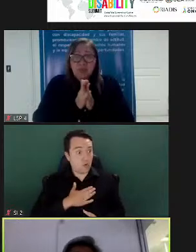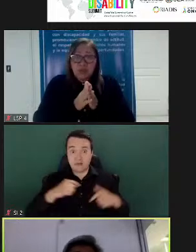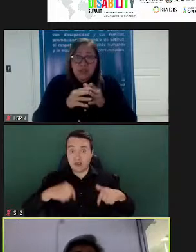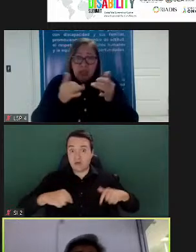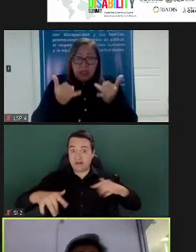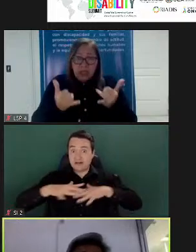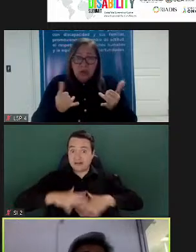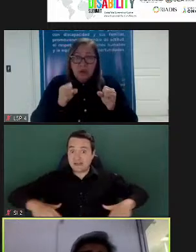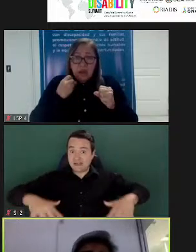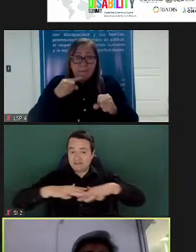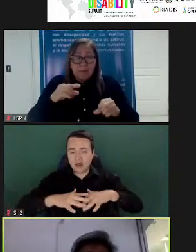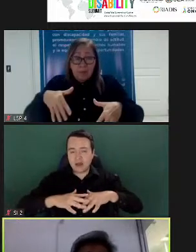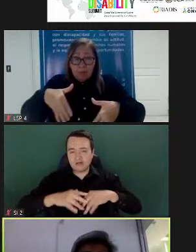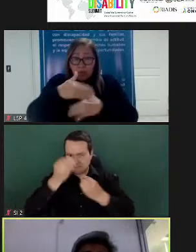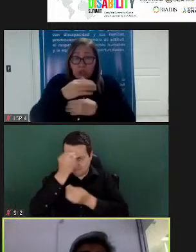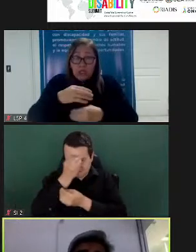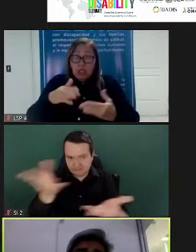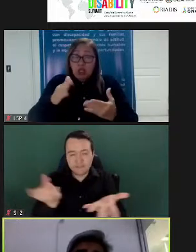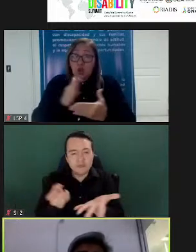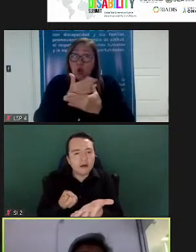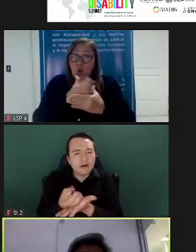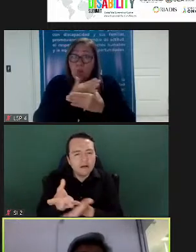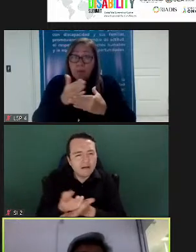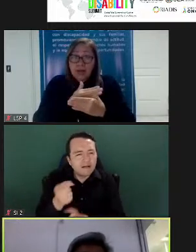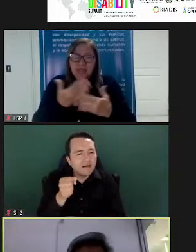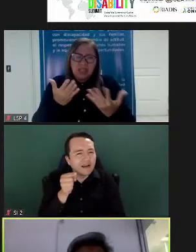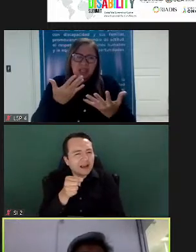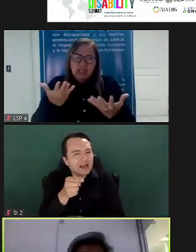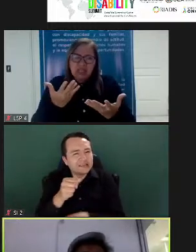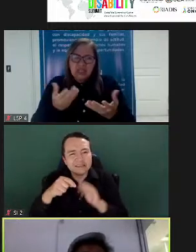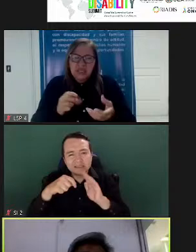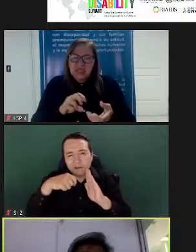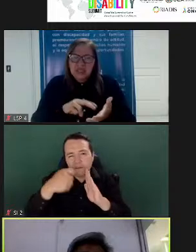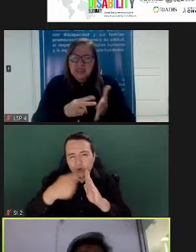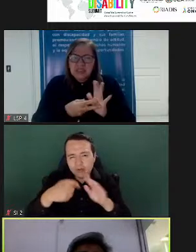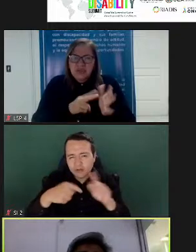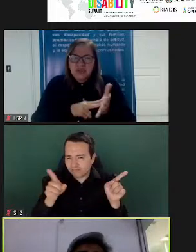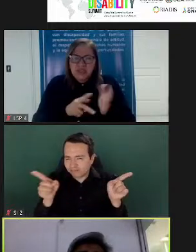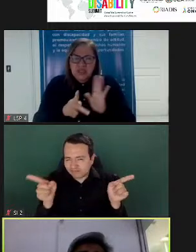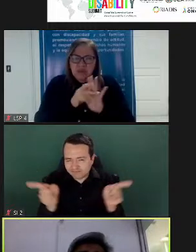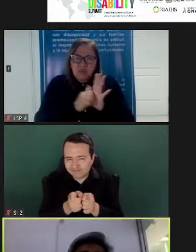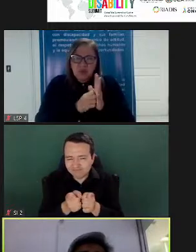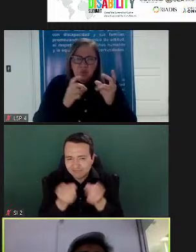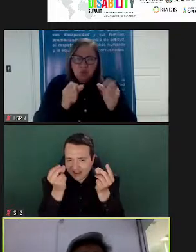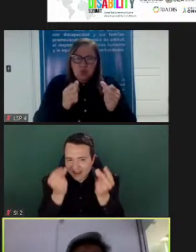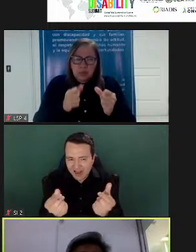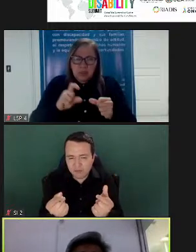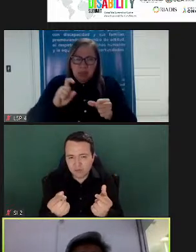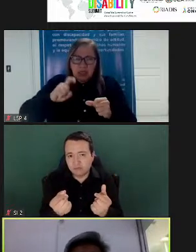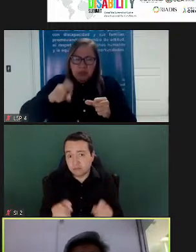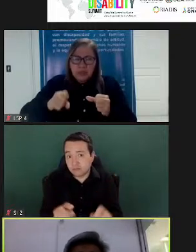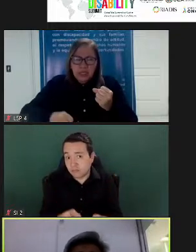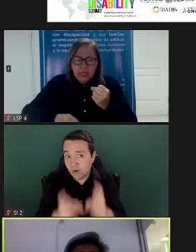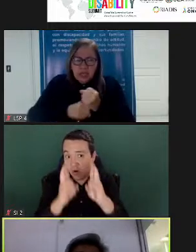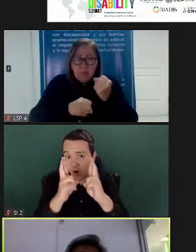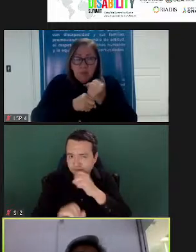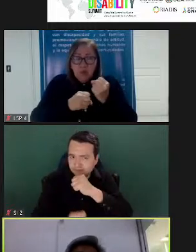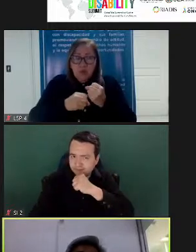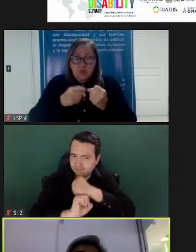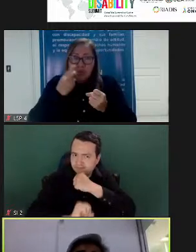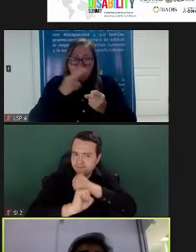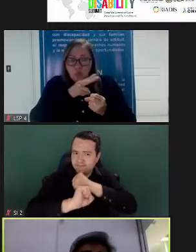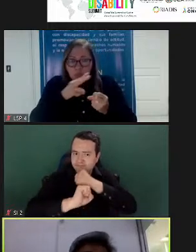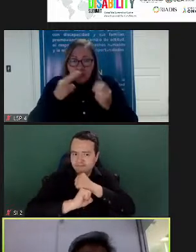want to harness this space to be able to share with you what this project is about and to request your